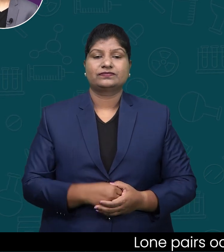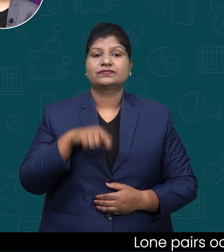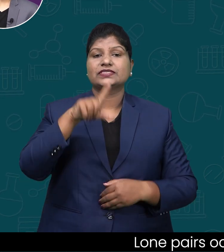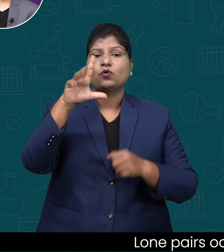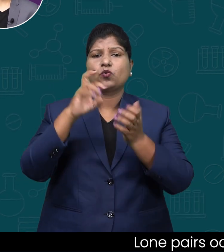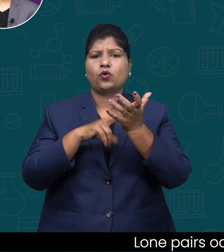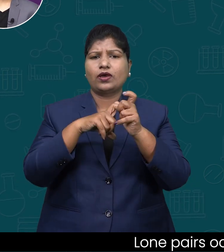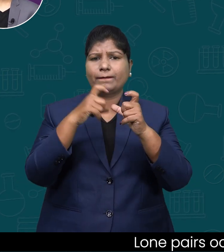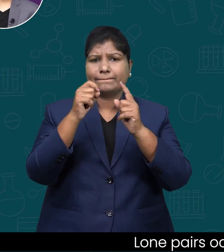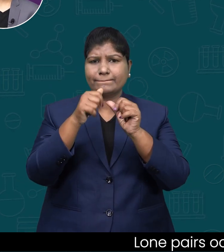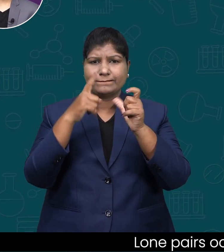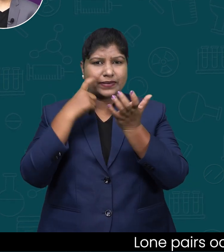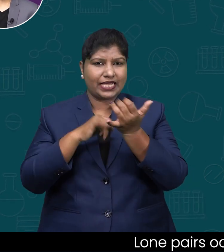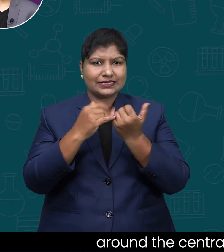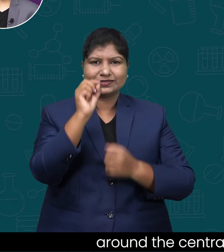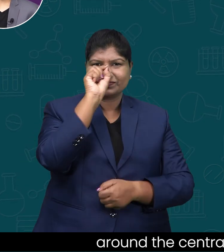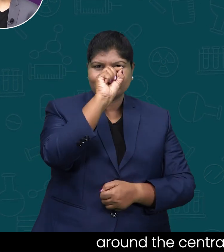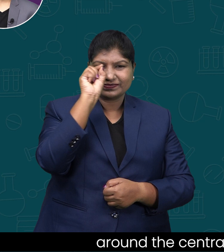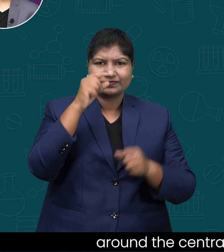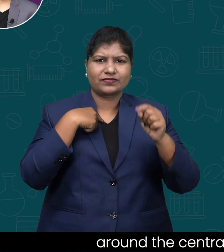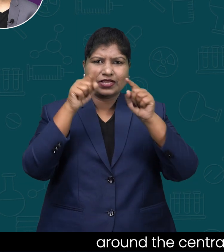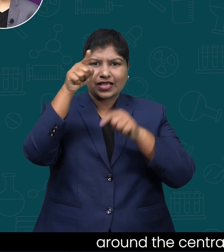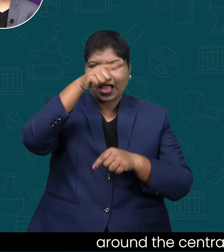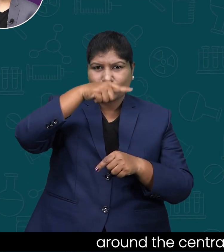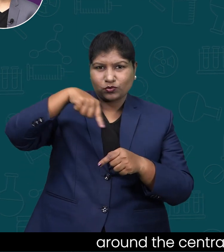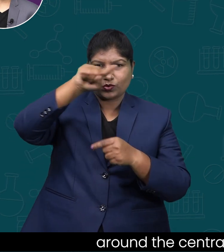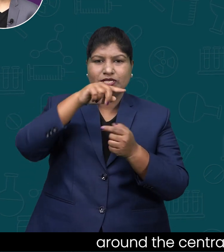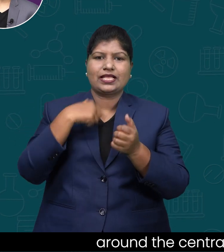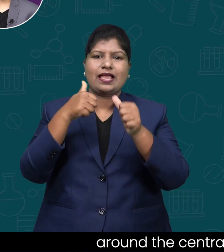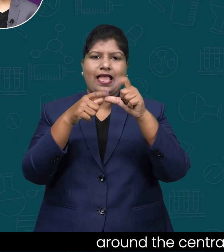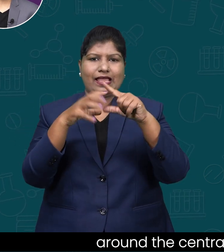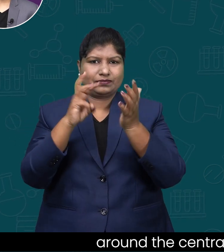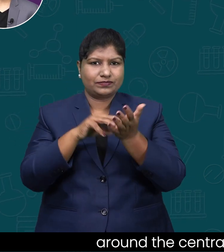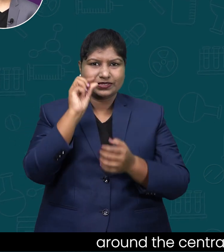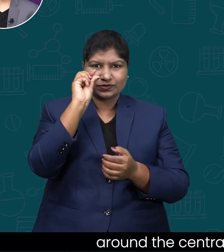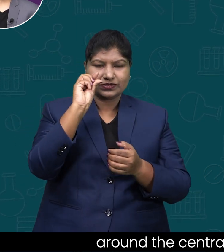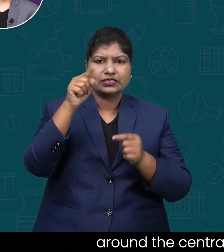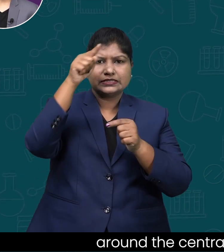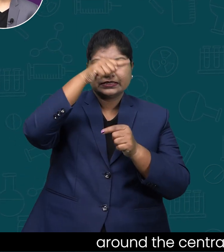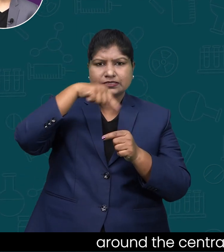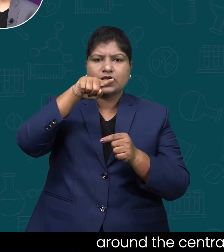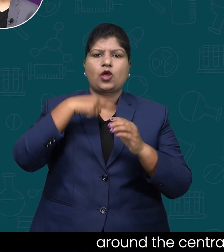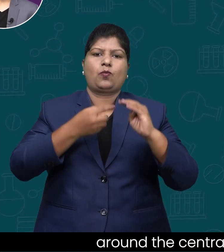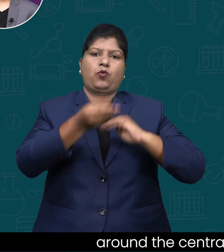Lone pairs occupy more space around the central atom than bond pairs.